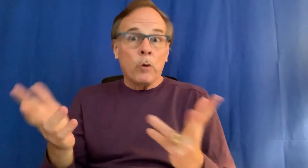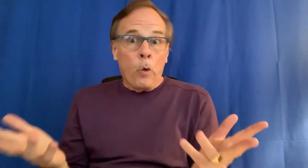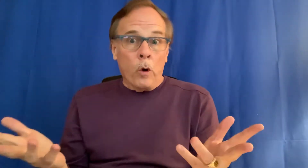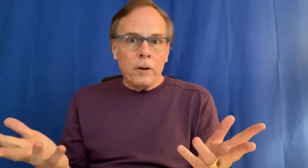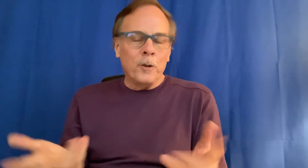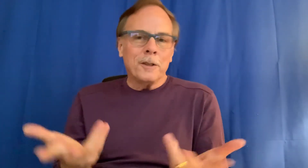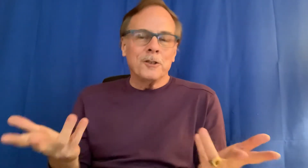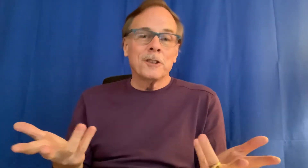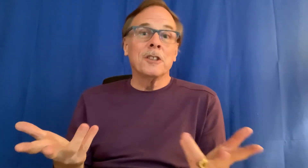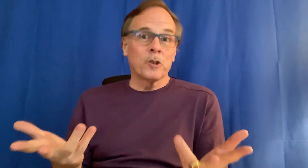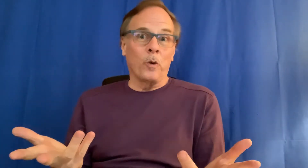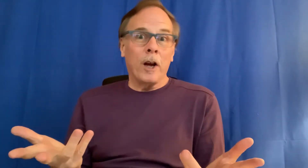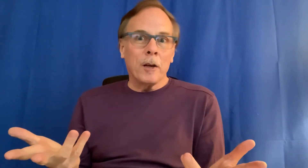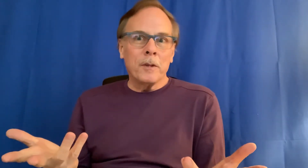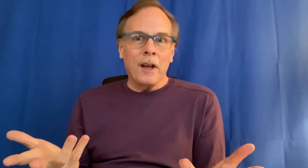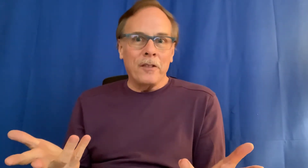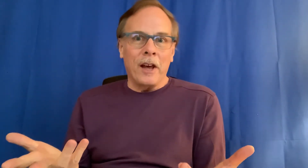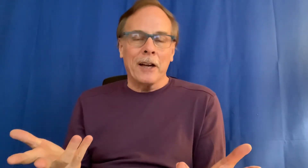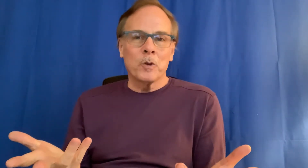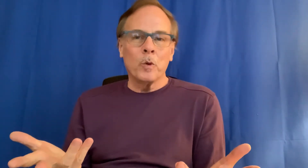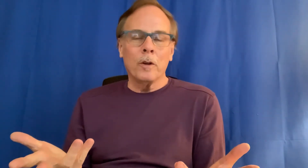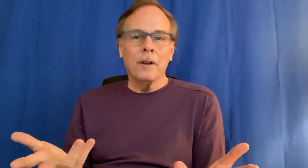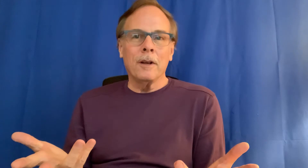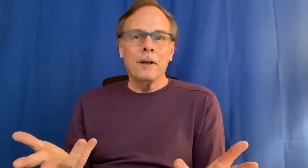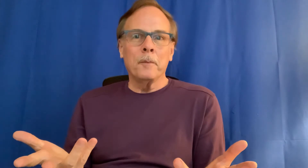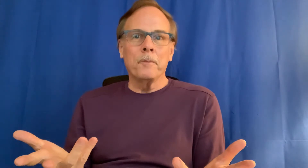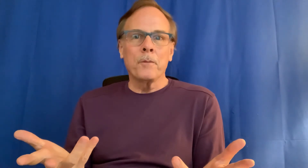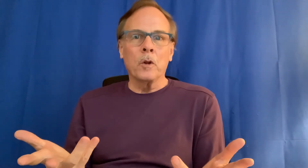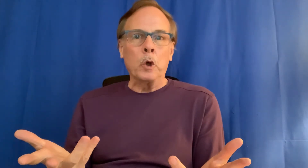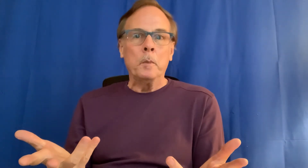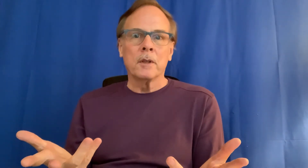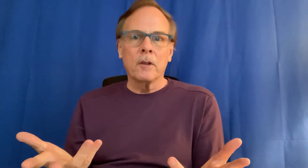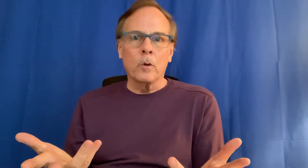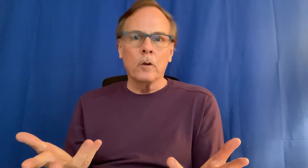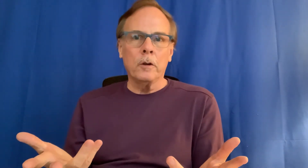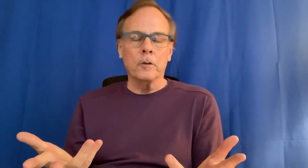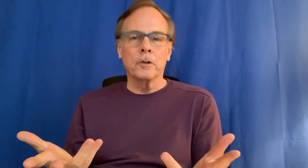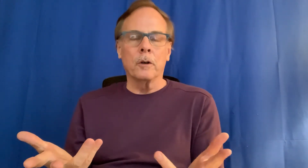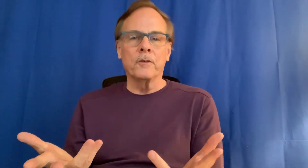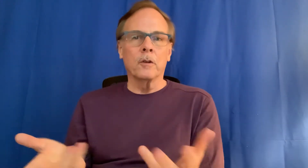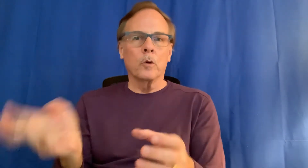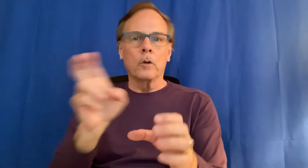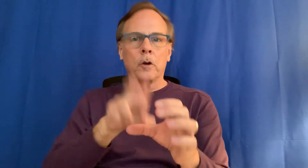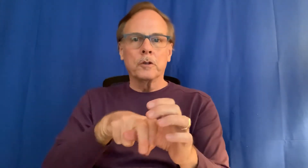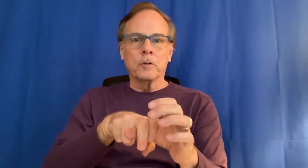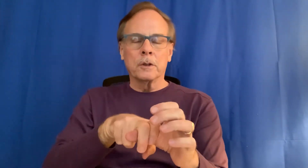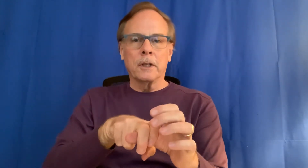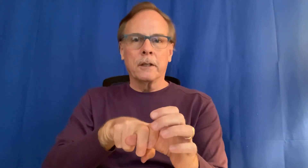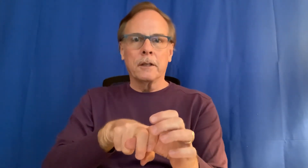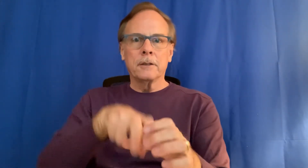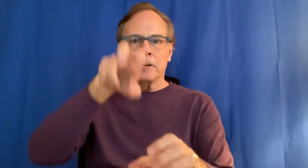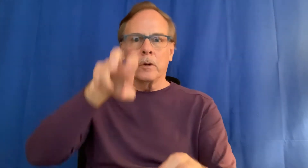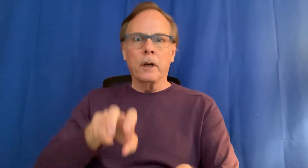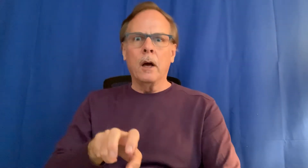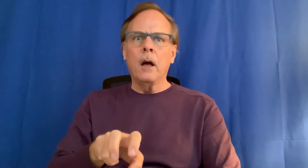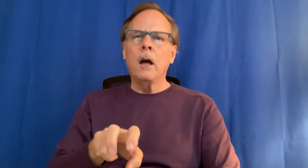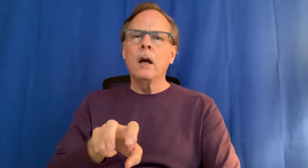Or you can just describe the actual loops of the roller coaster. If the roller coaster was like this, it went up,